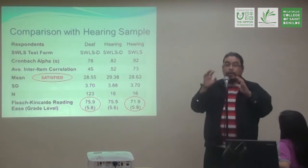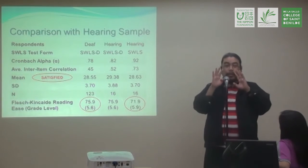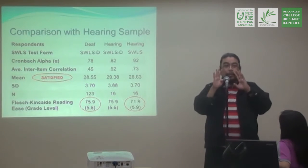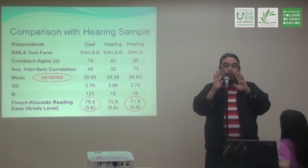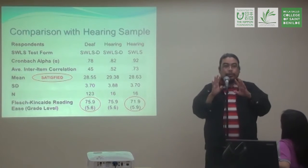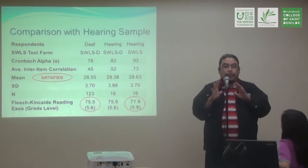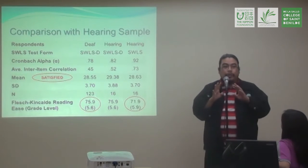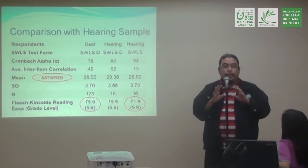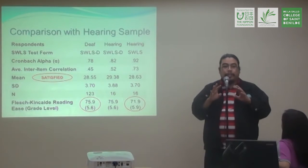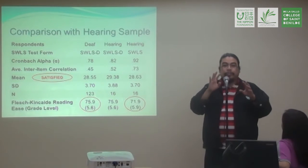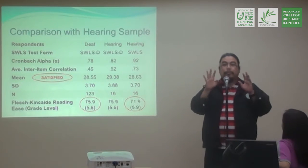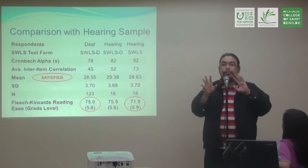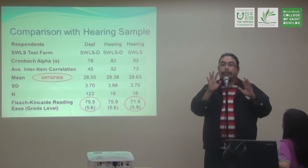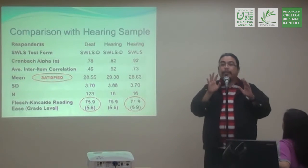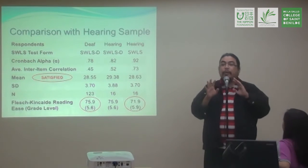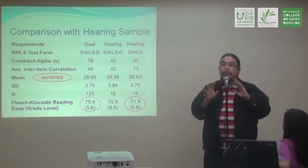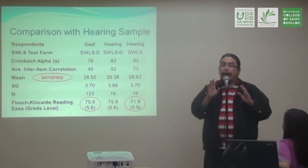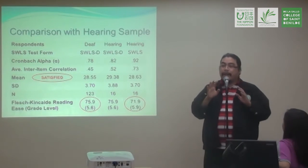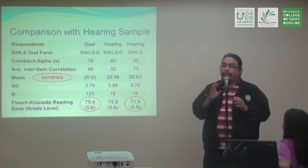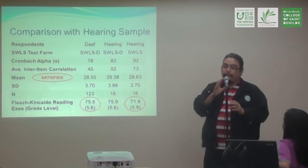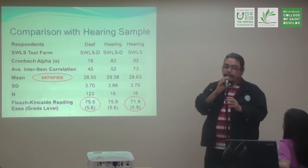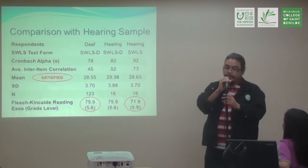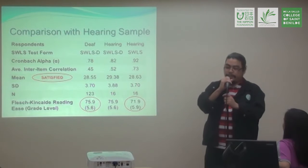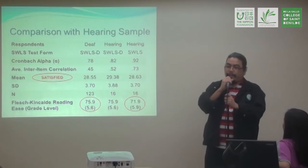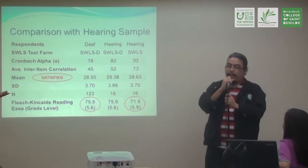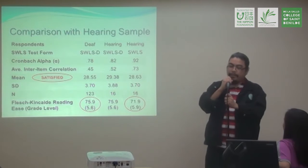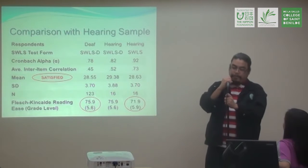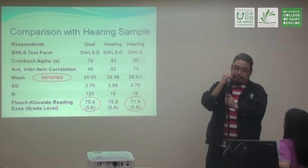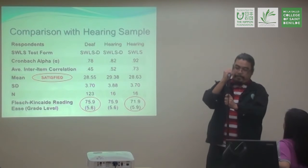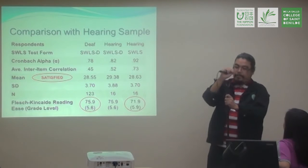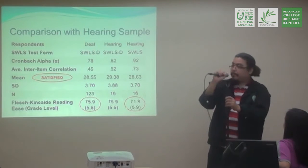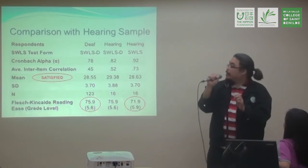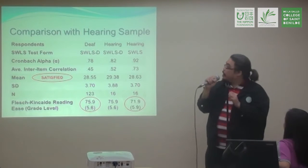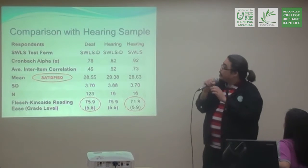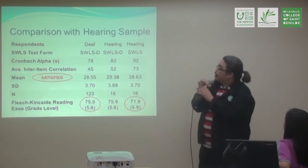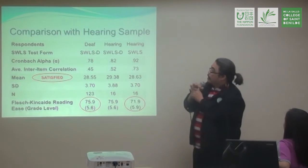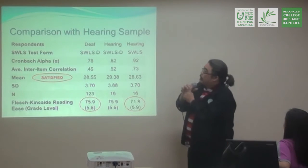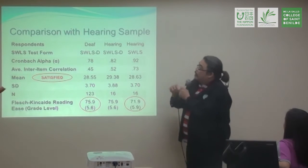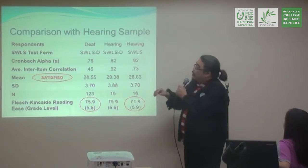Now, and what I want to show you is some certain comparisons, okay?